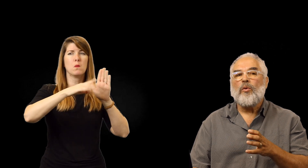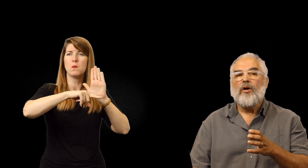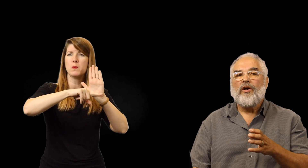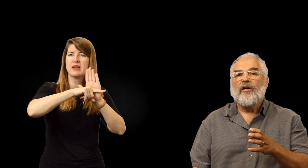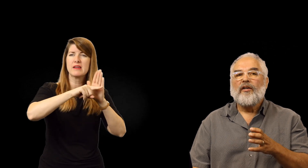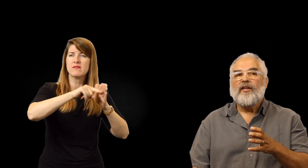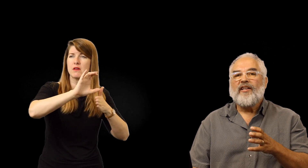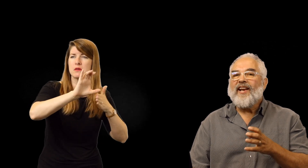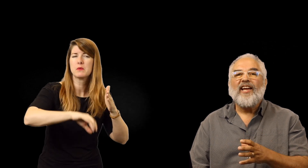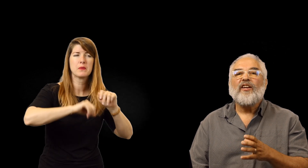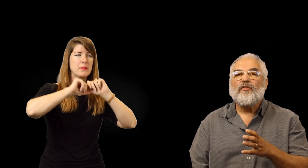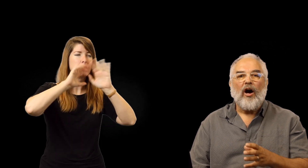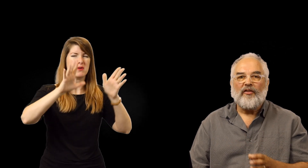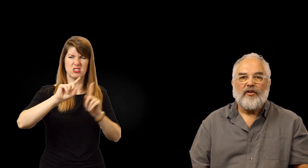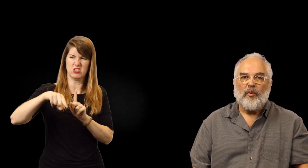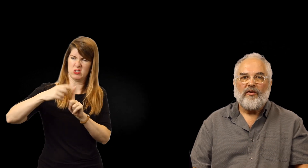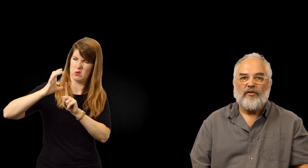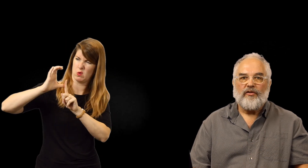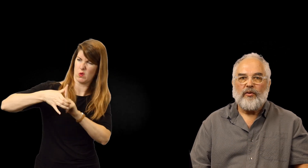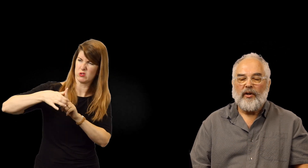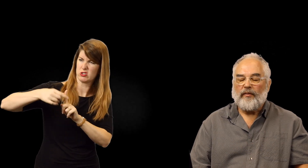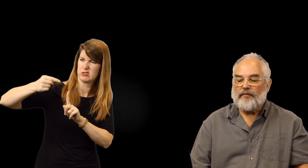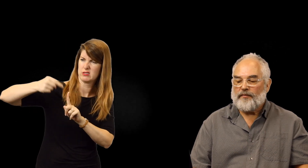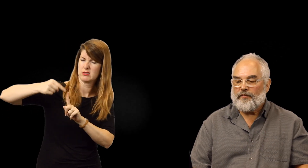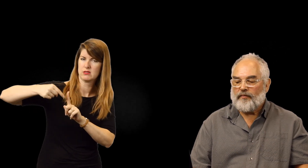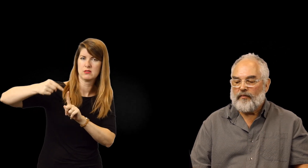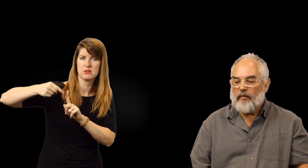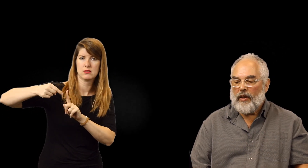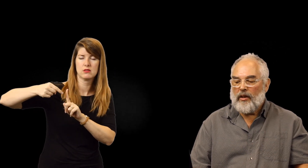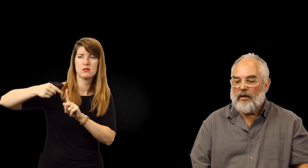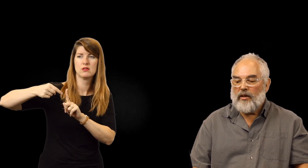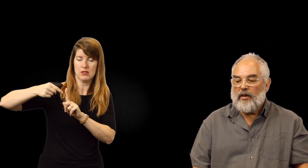has no negative consequences to it.